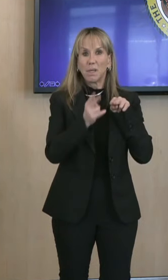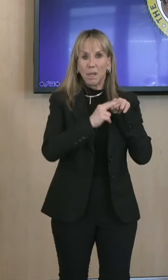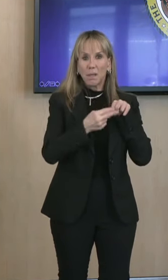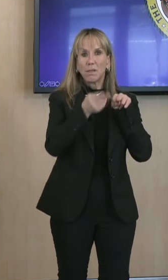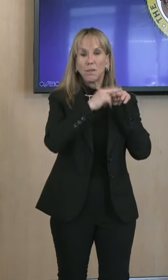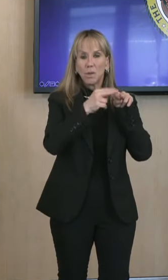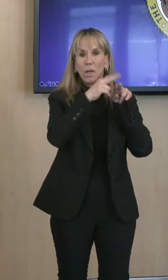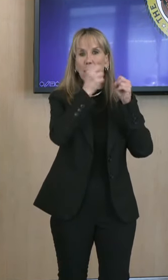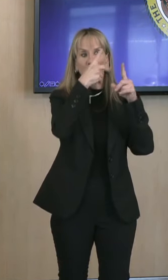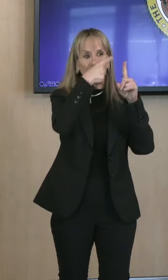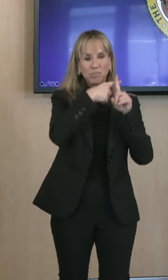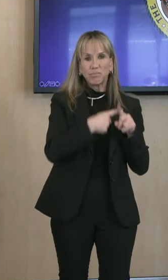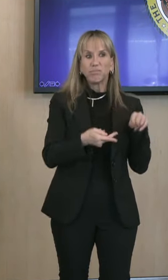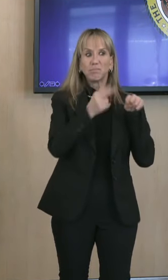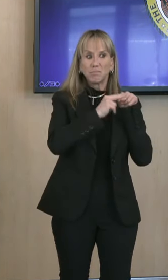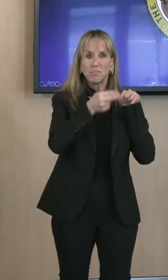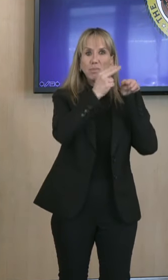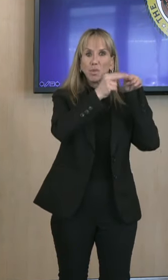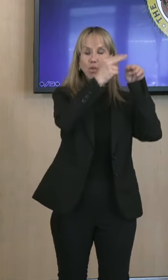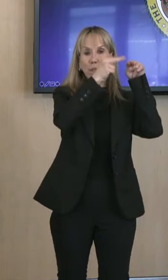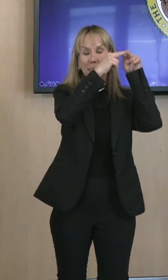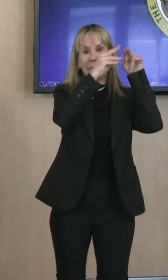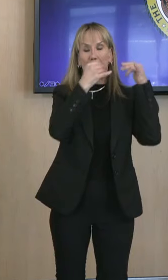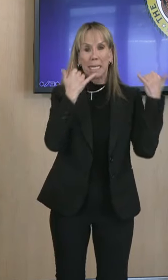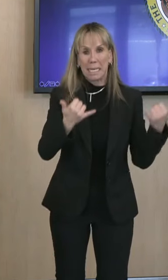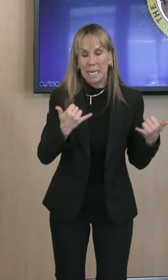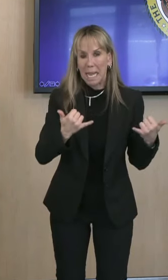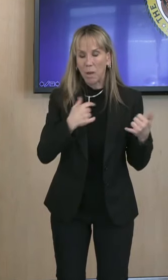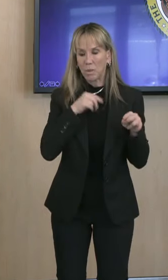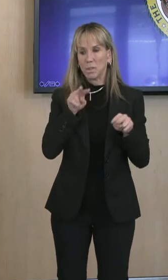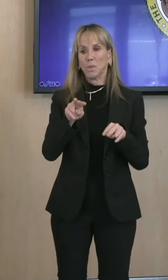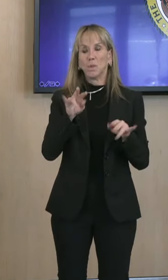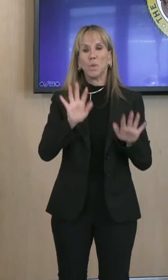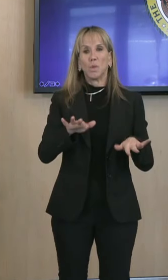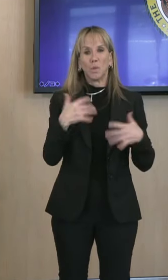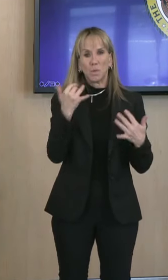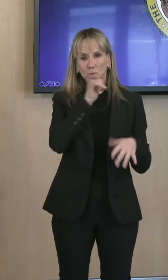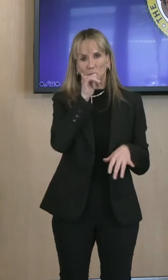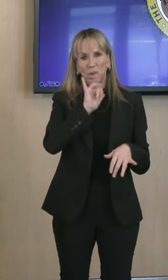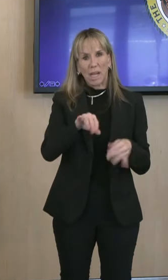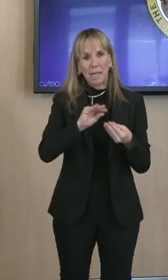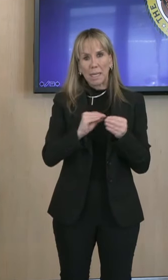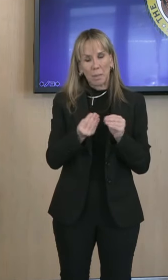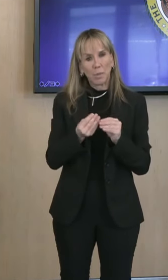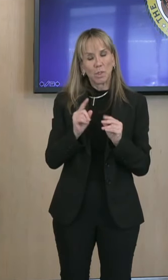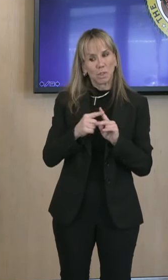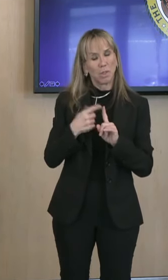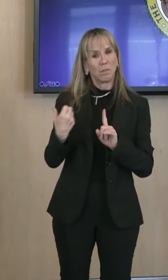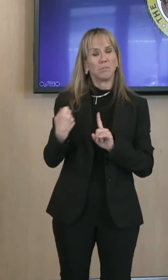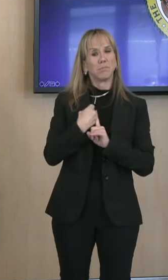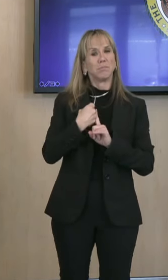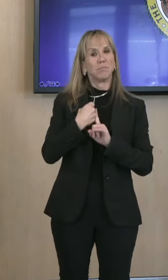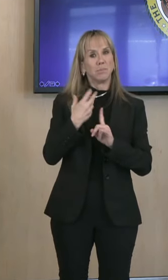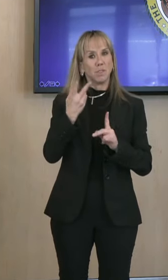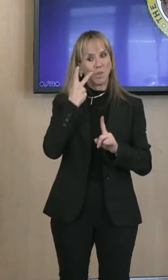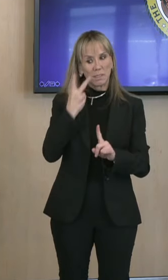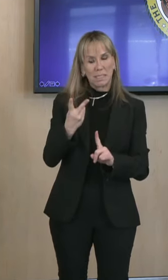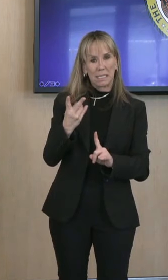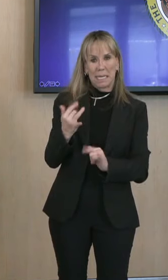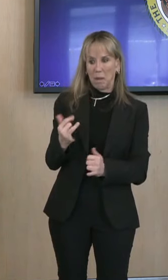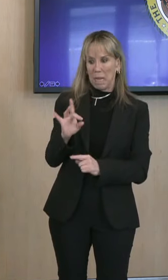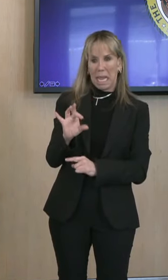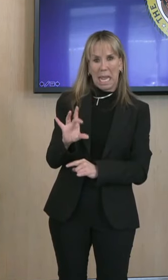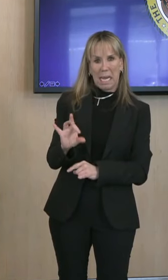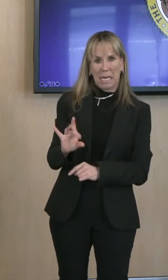the denominator becomes more meaningful, though it's starting to get there in the